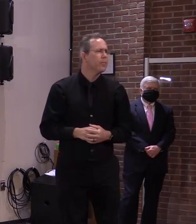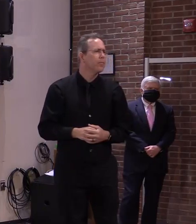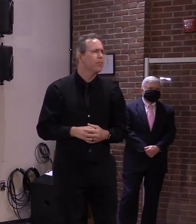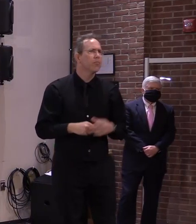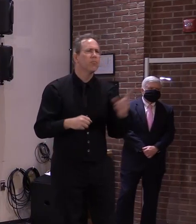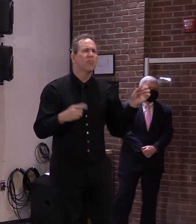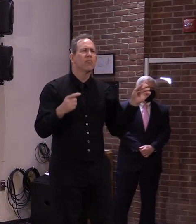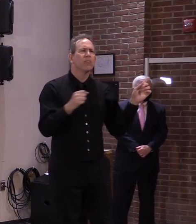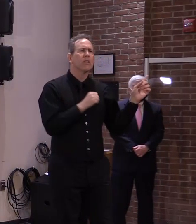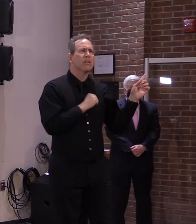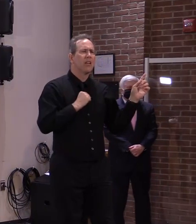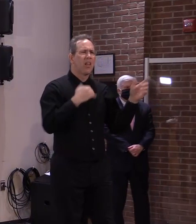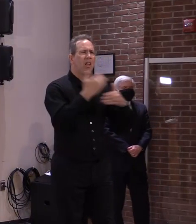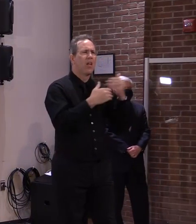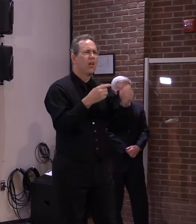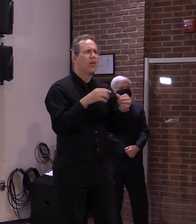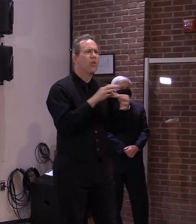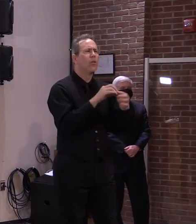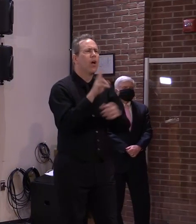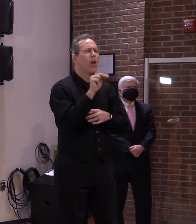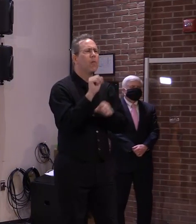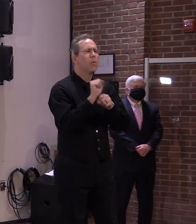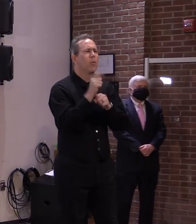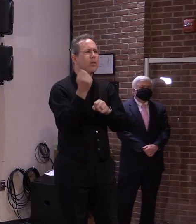out the 20% unemployment